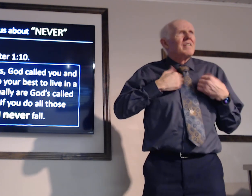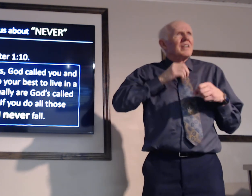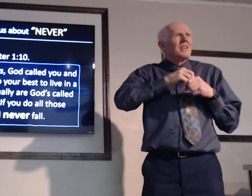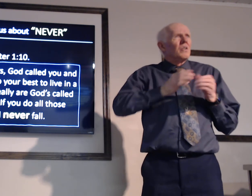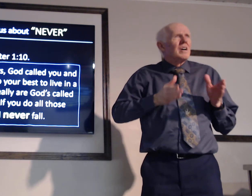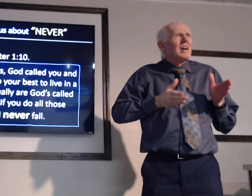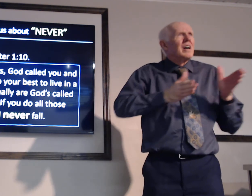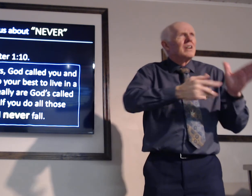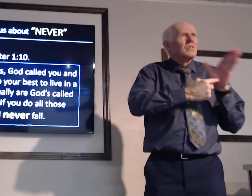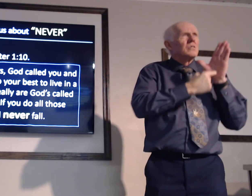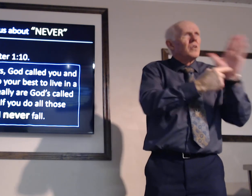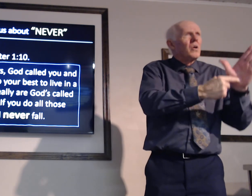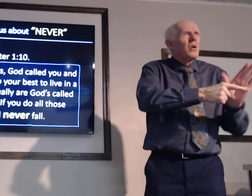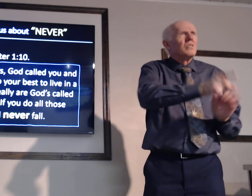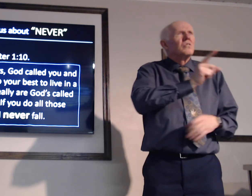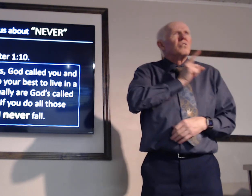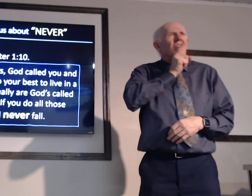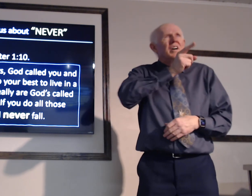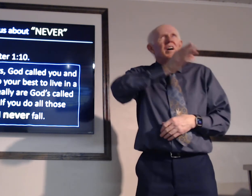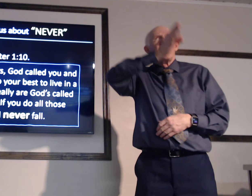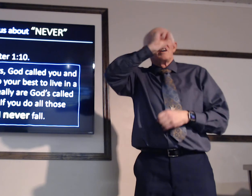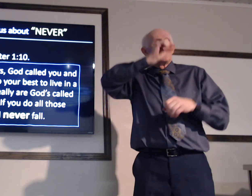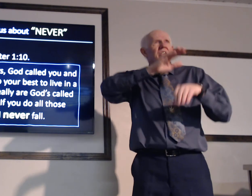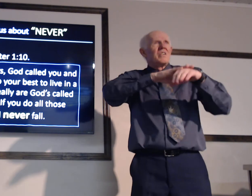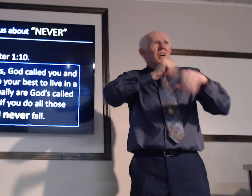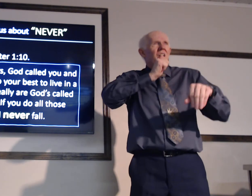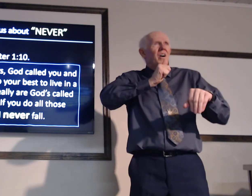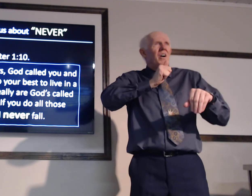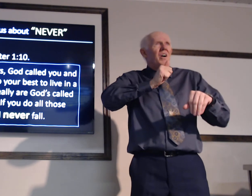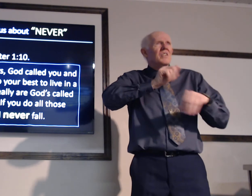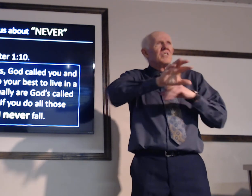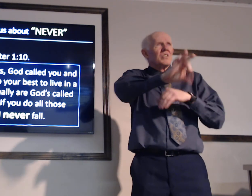Do your best to live in a way that shows you are really God's